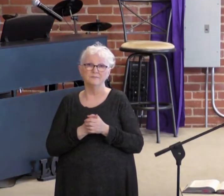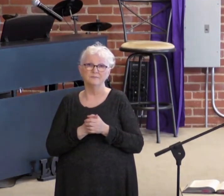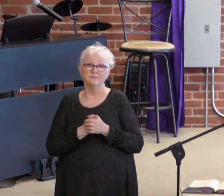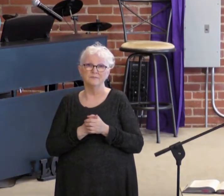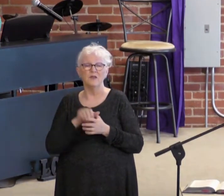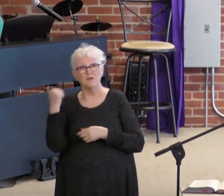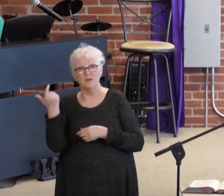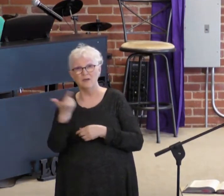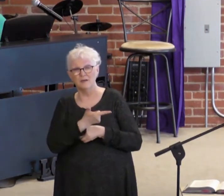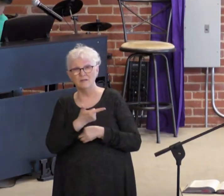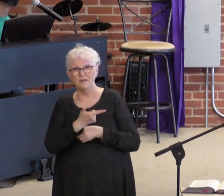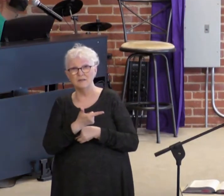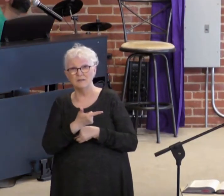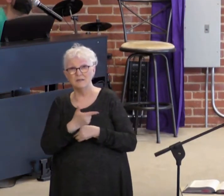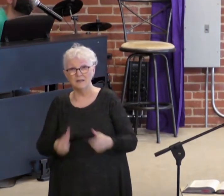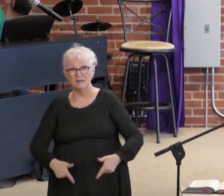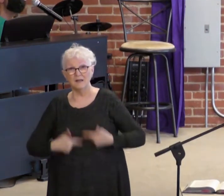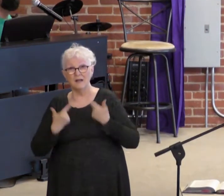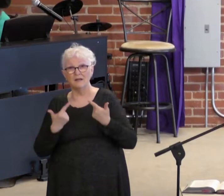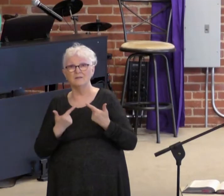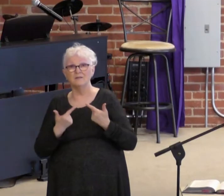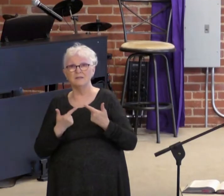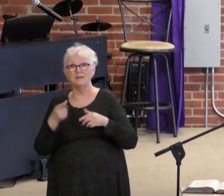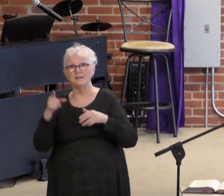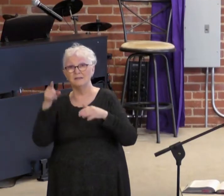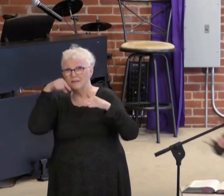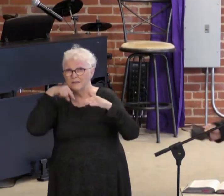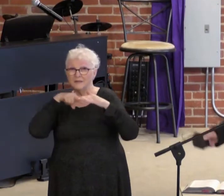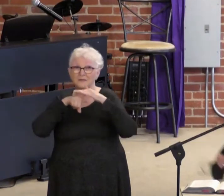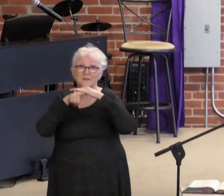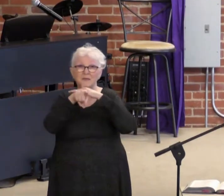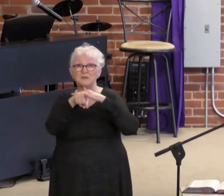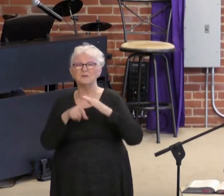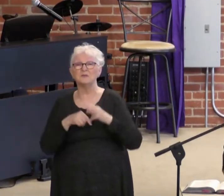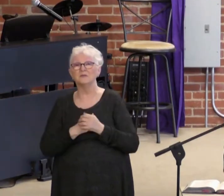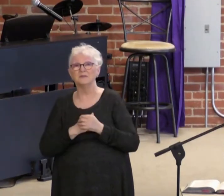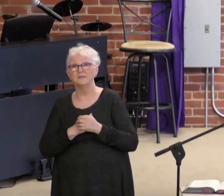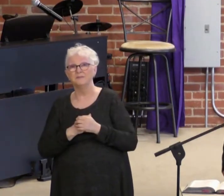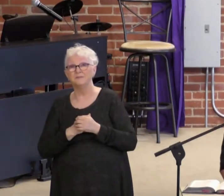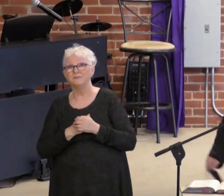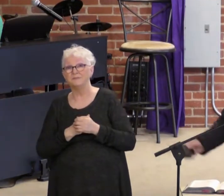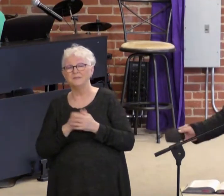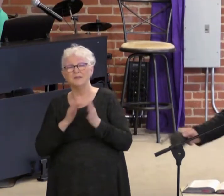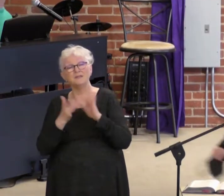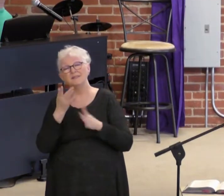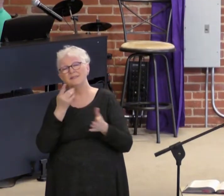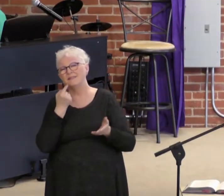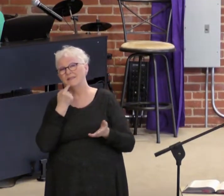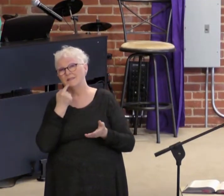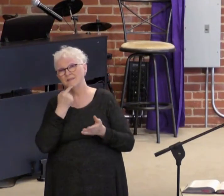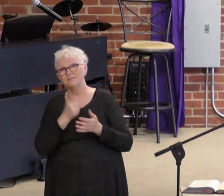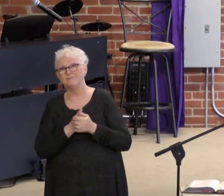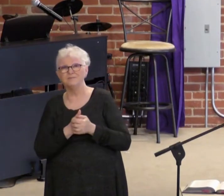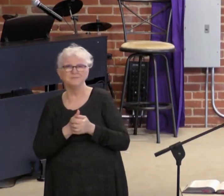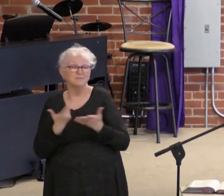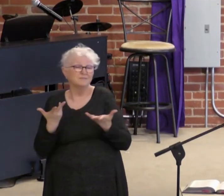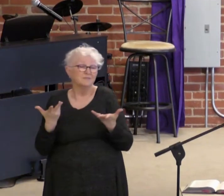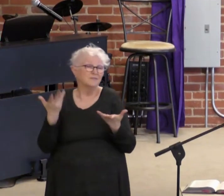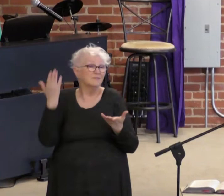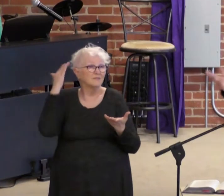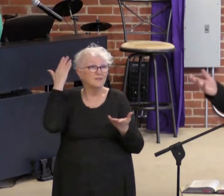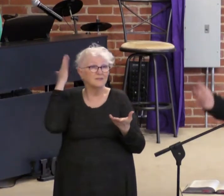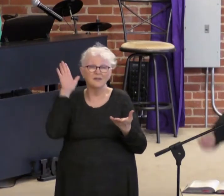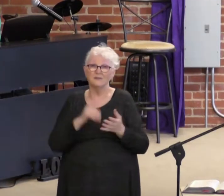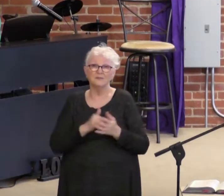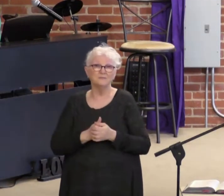an adventure, to say the least. It really is. You know, Jesus said, we do not know what a day will bring forth.